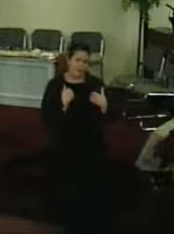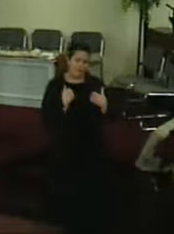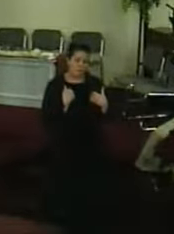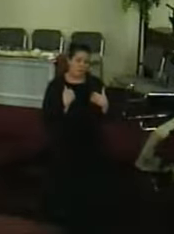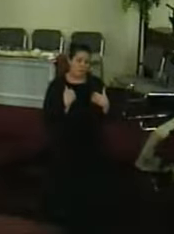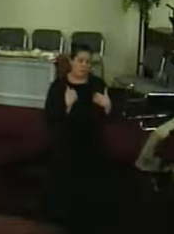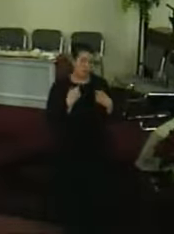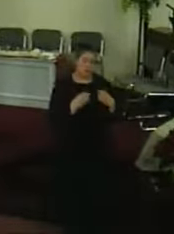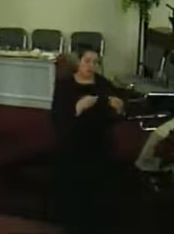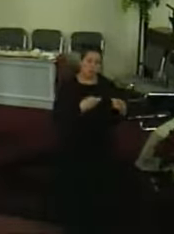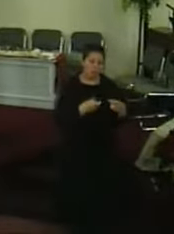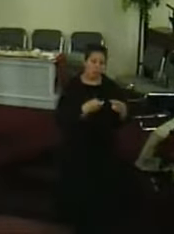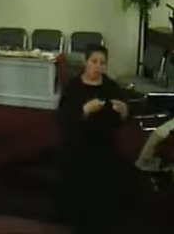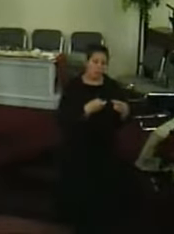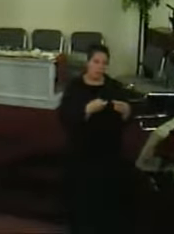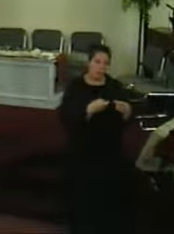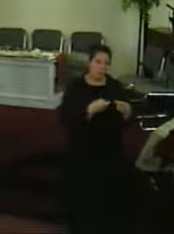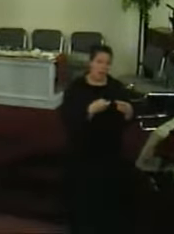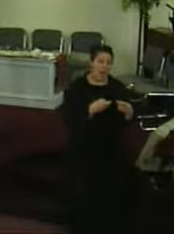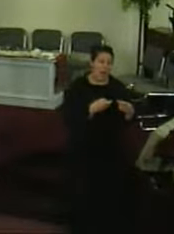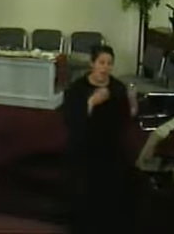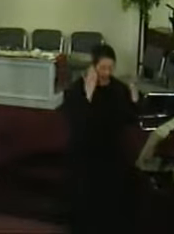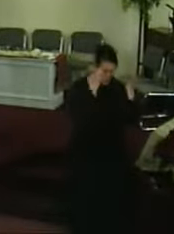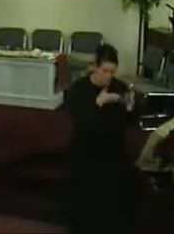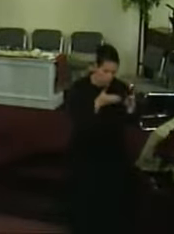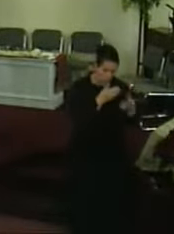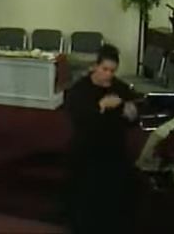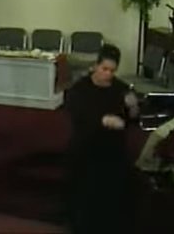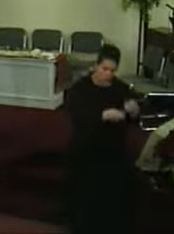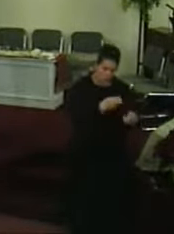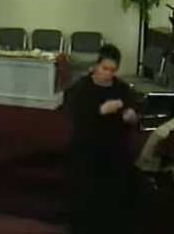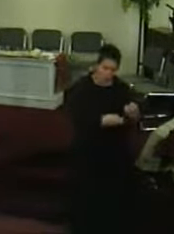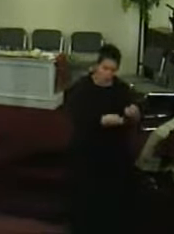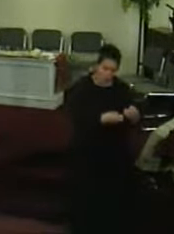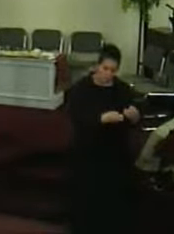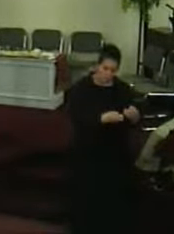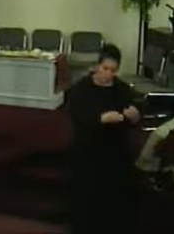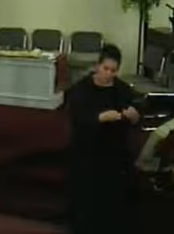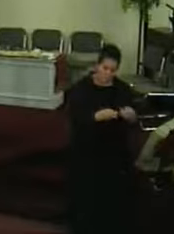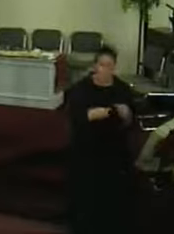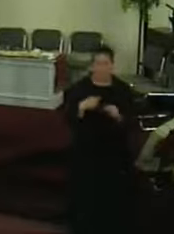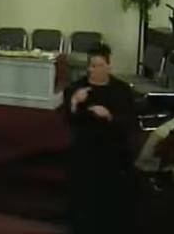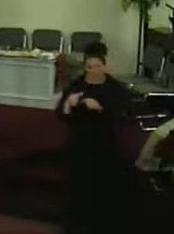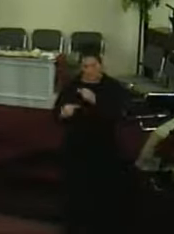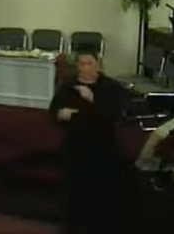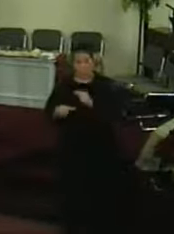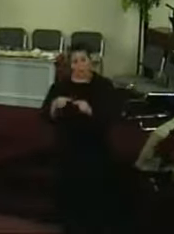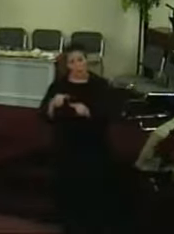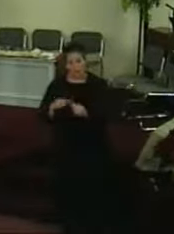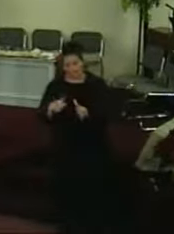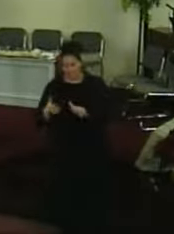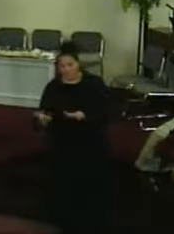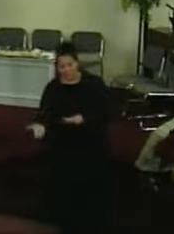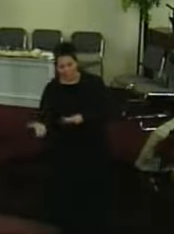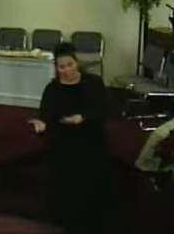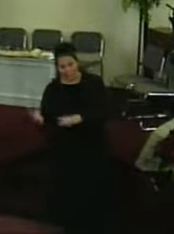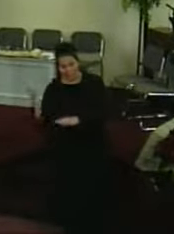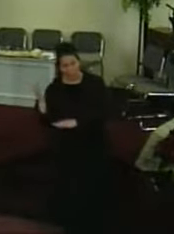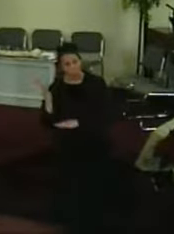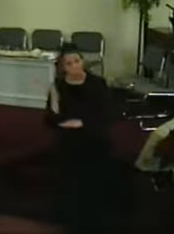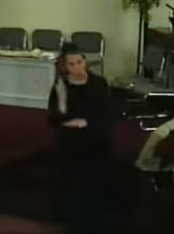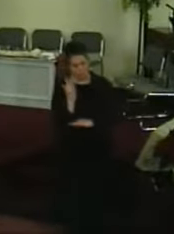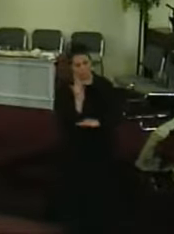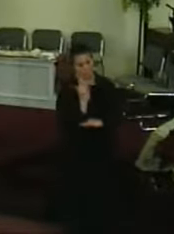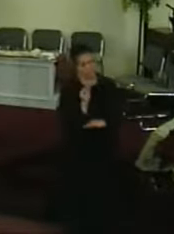you have a chance of becoming like that generation that died in the wilderness. It says in Numbers 11, 5 and